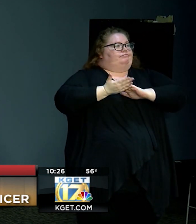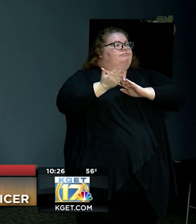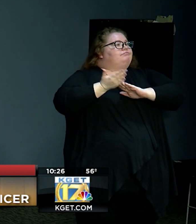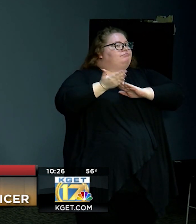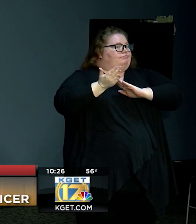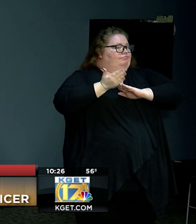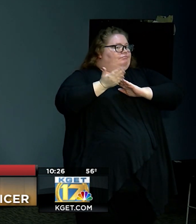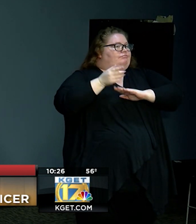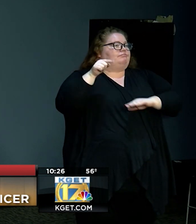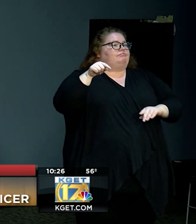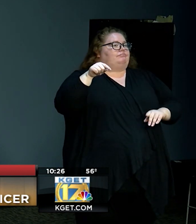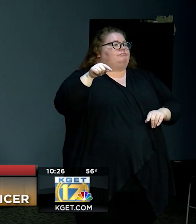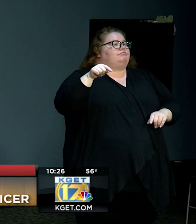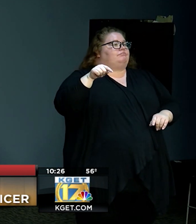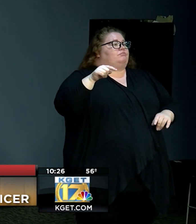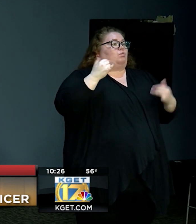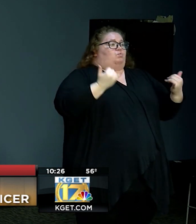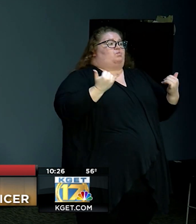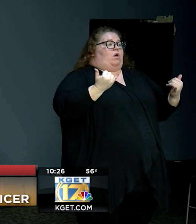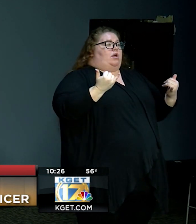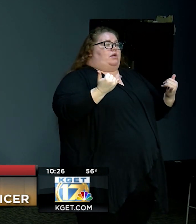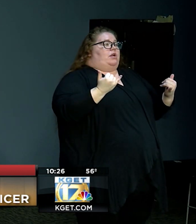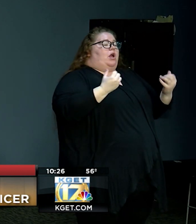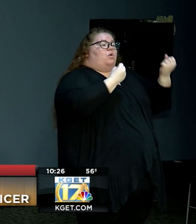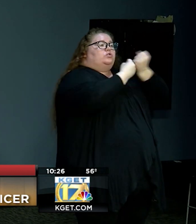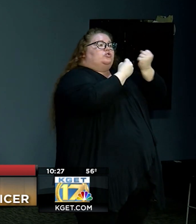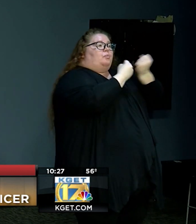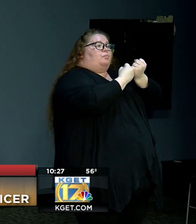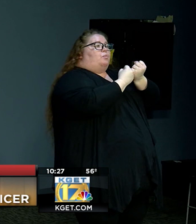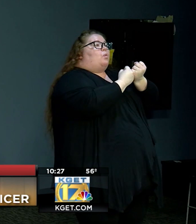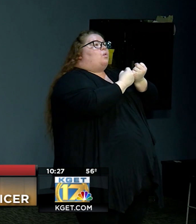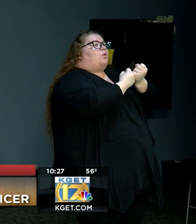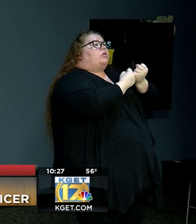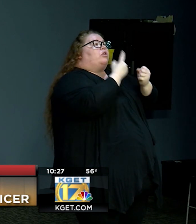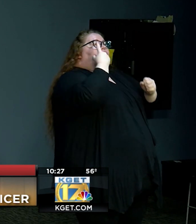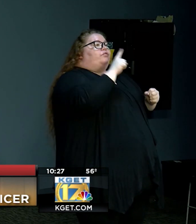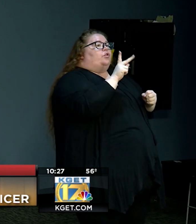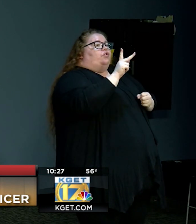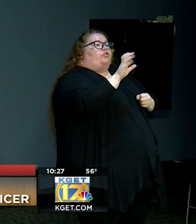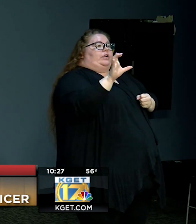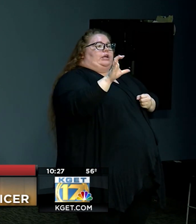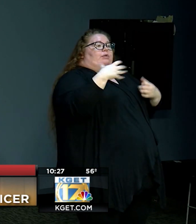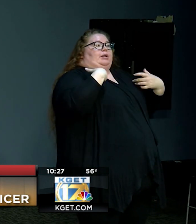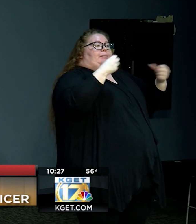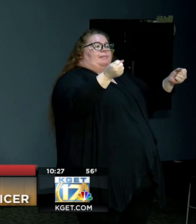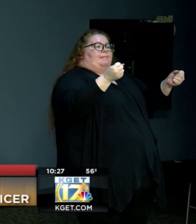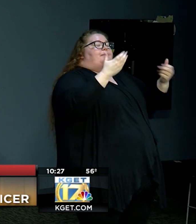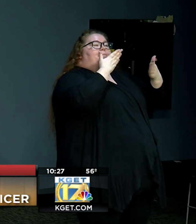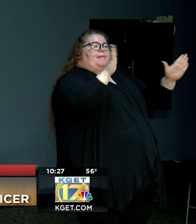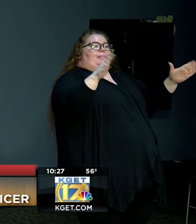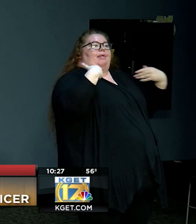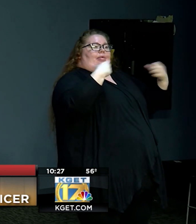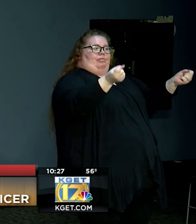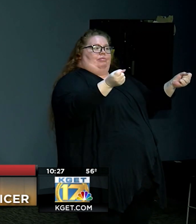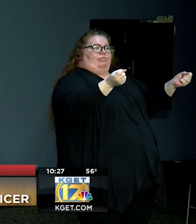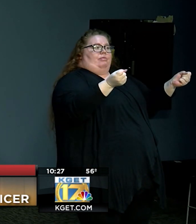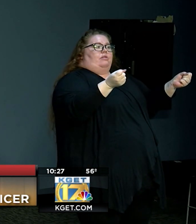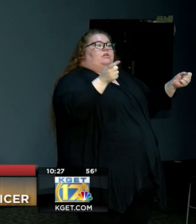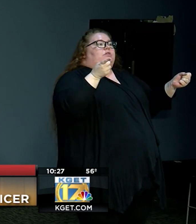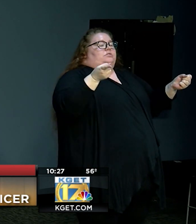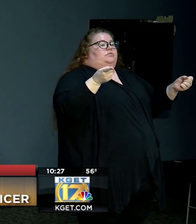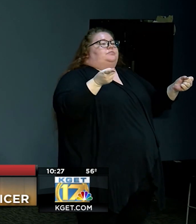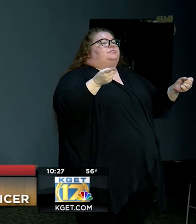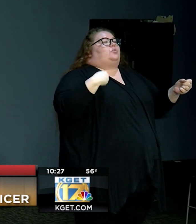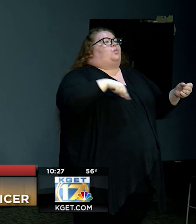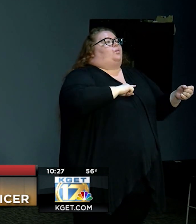It's activated in support of Incident Command, which is Kern County Public Health. Our Public Health Director and his staff are in charge of